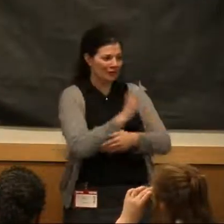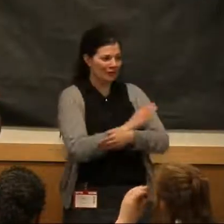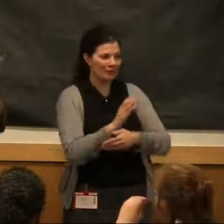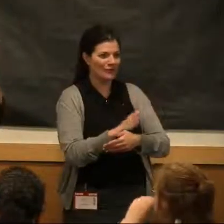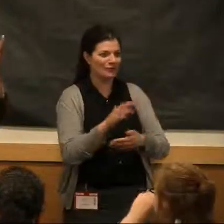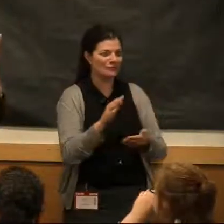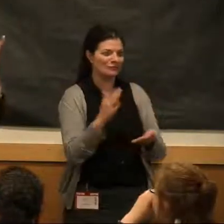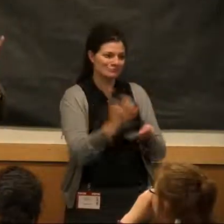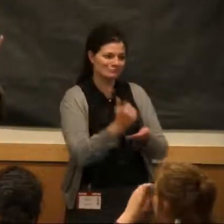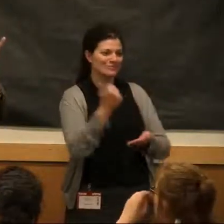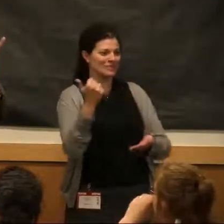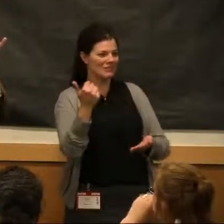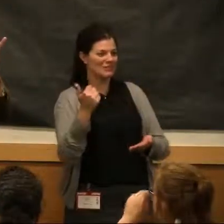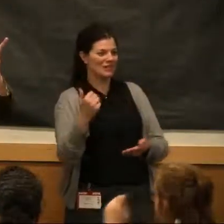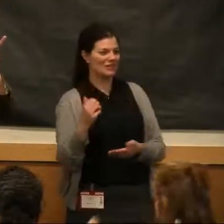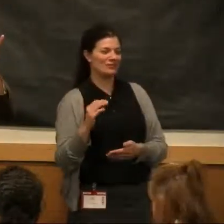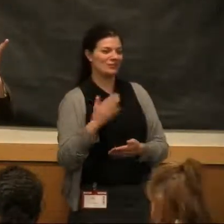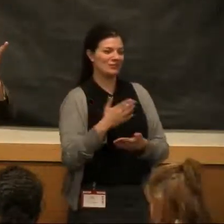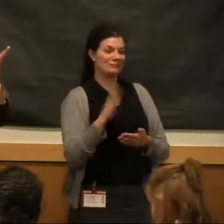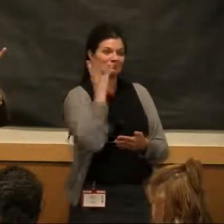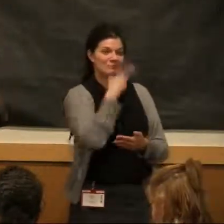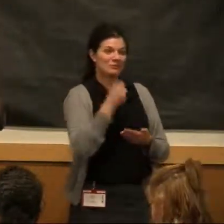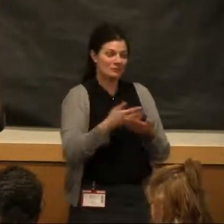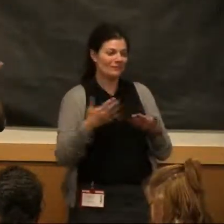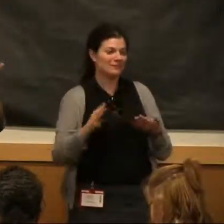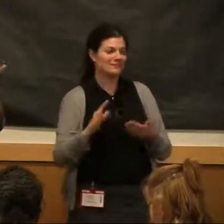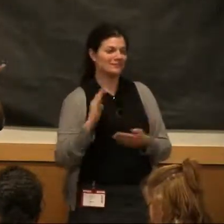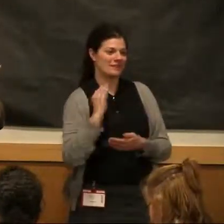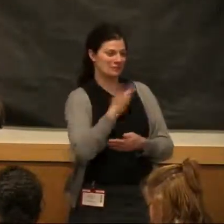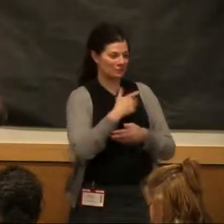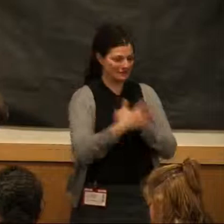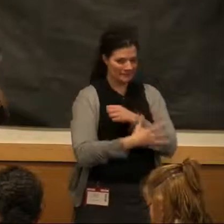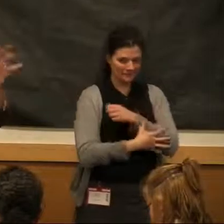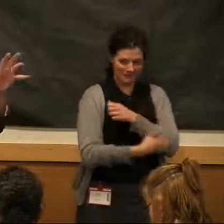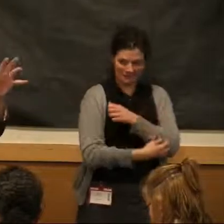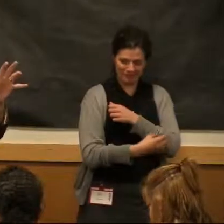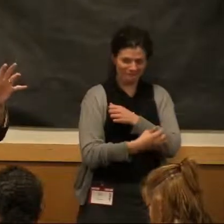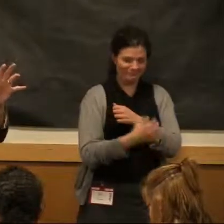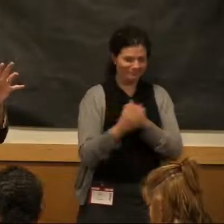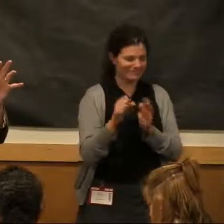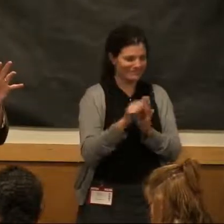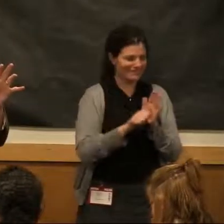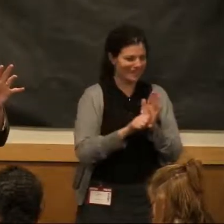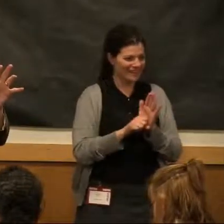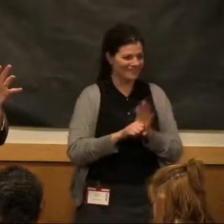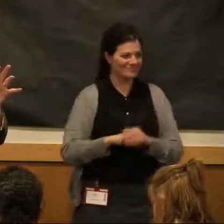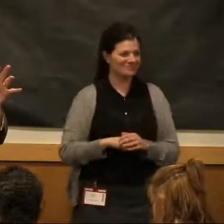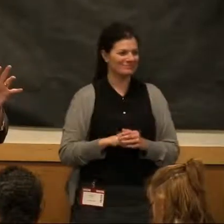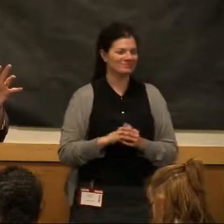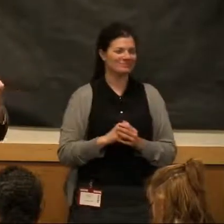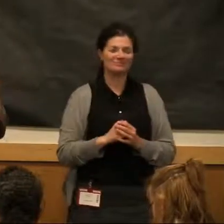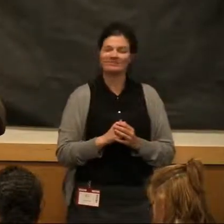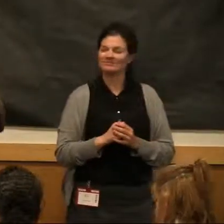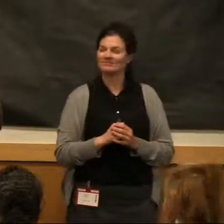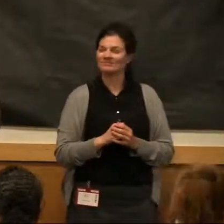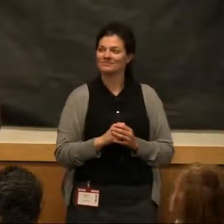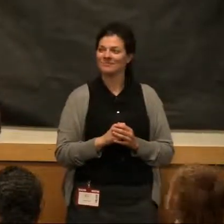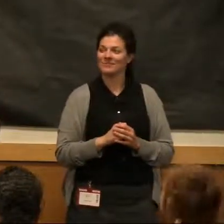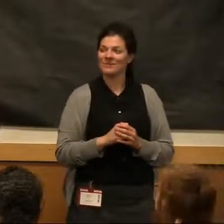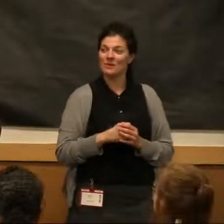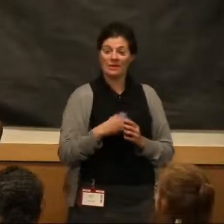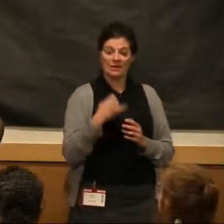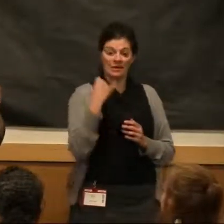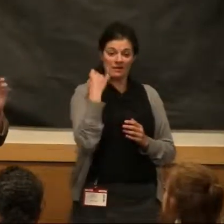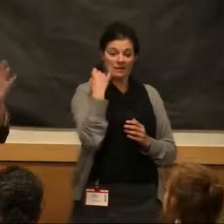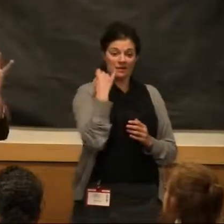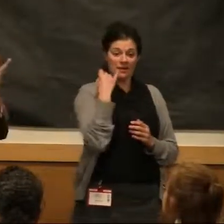state. And then the 5th way that many students can stay involved, say you don't want to be involved in competitive activities, but you still